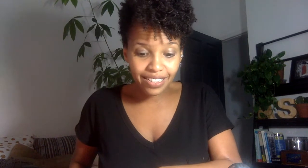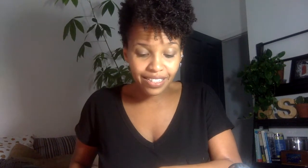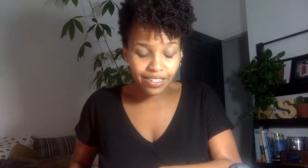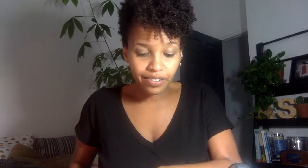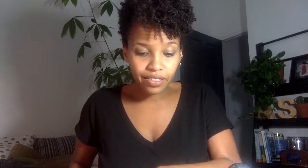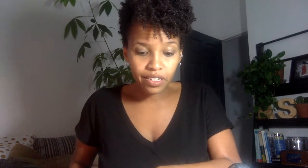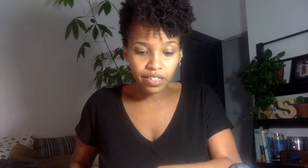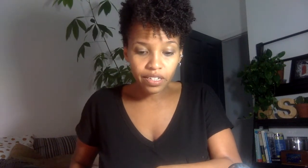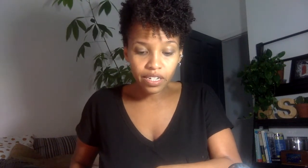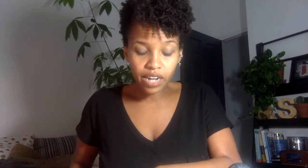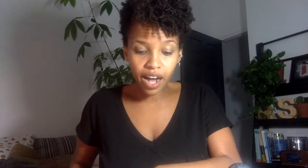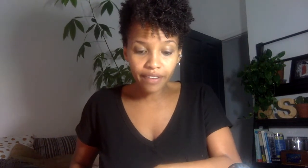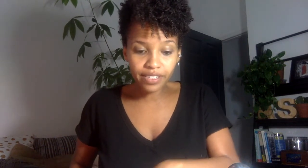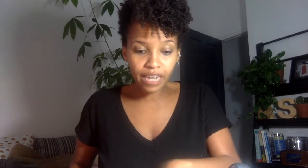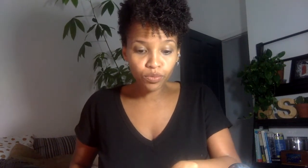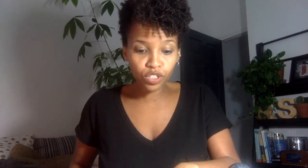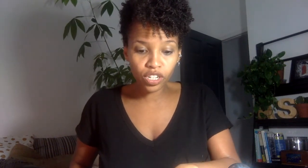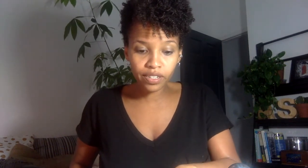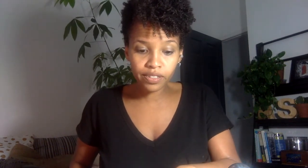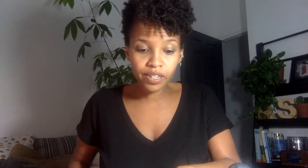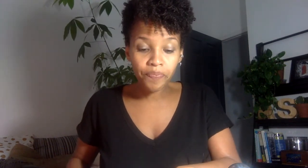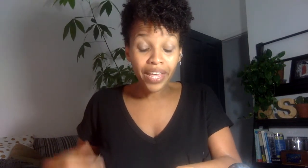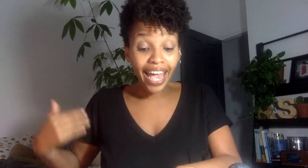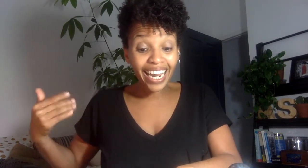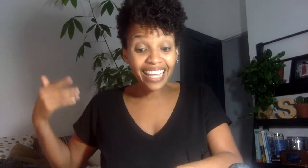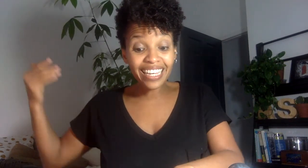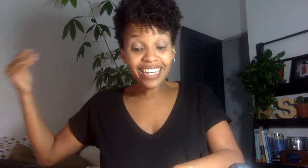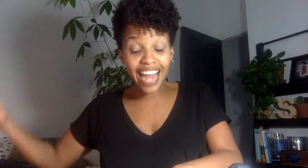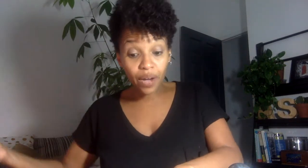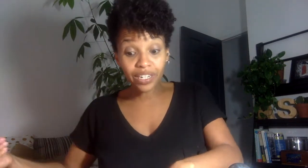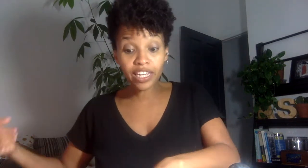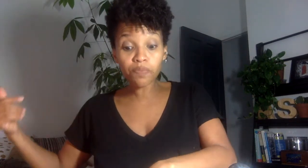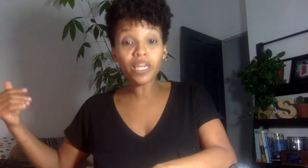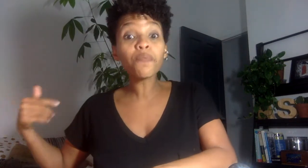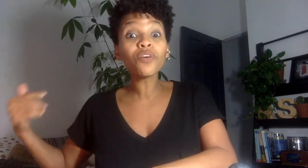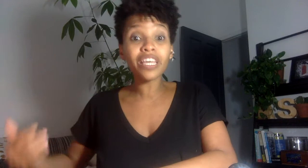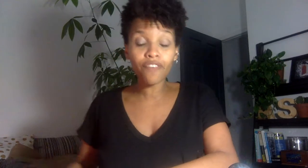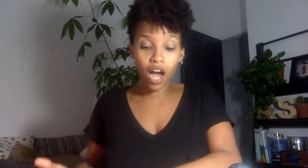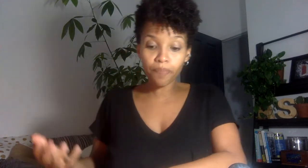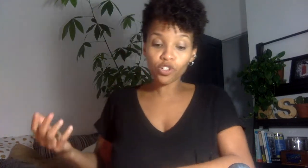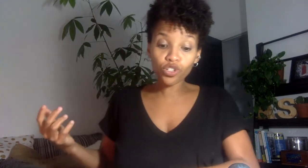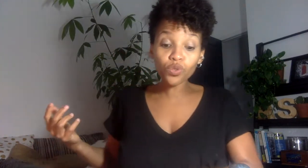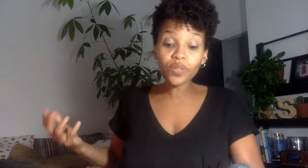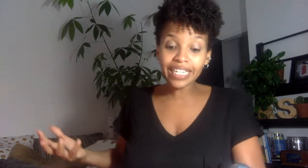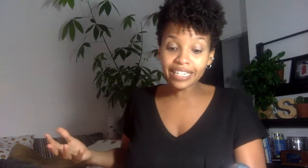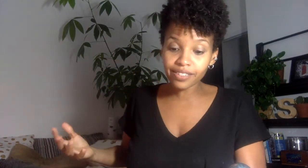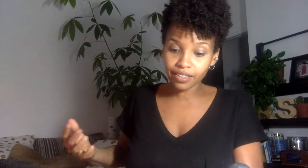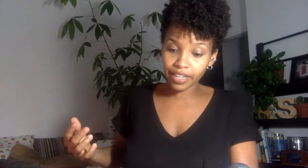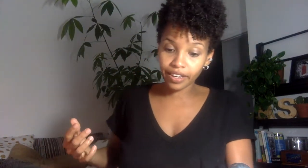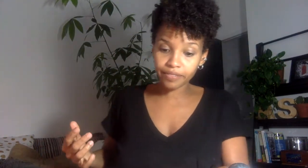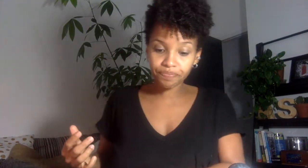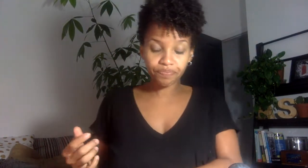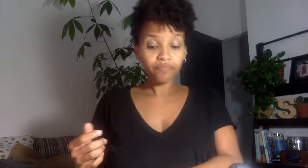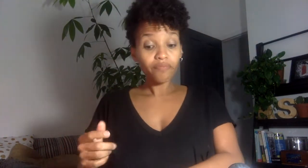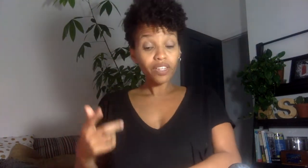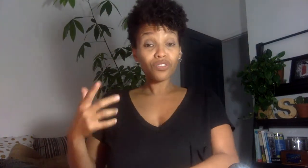next concept, which is, and I think nowadays people give up too easily.